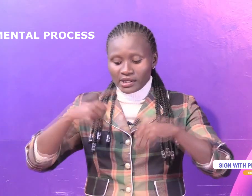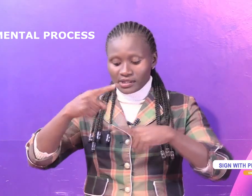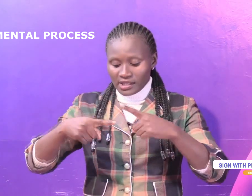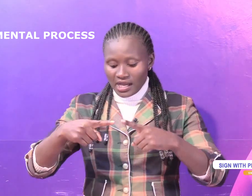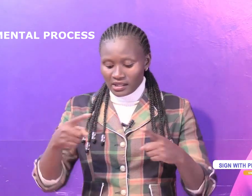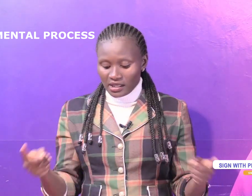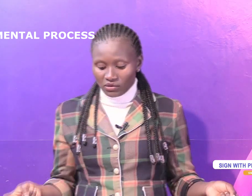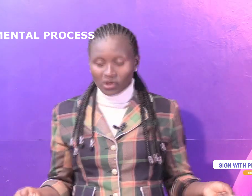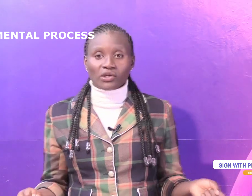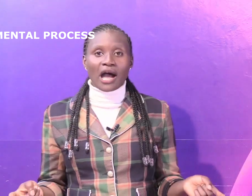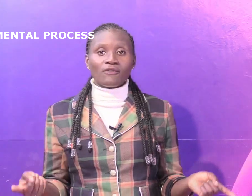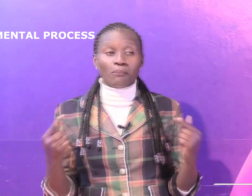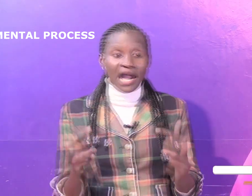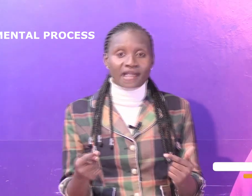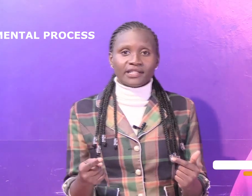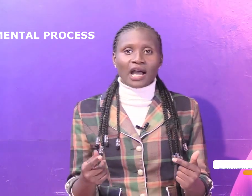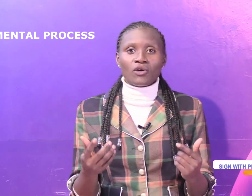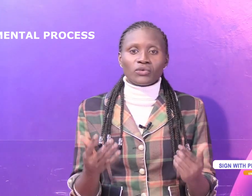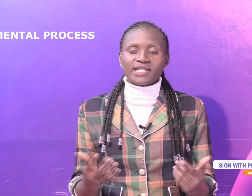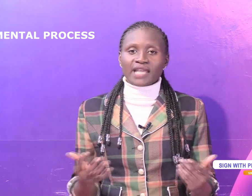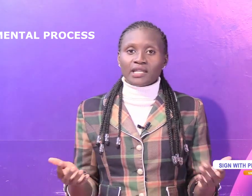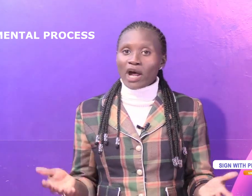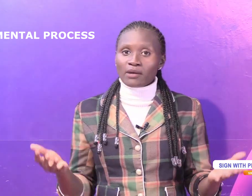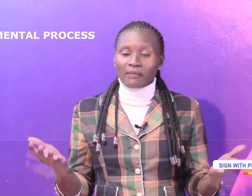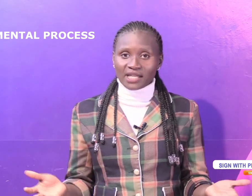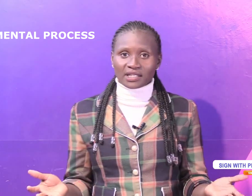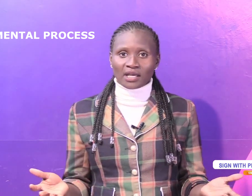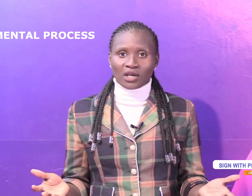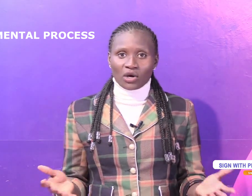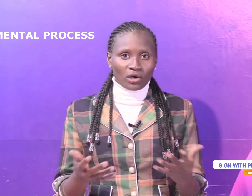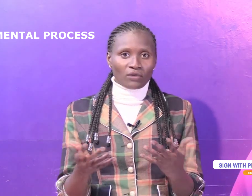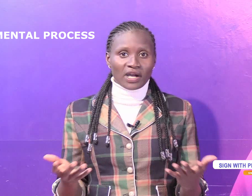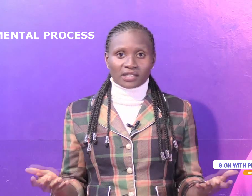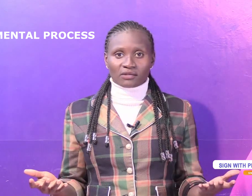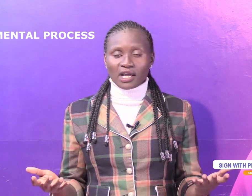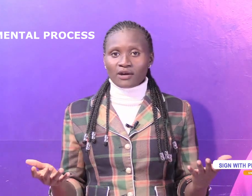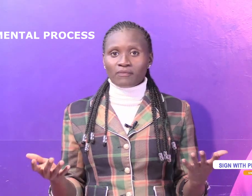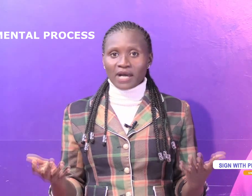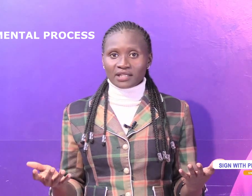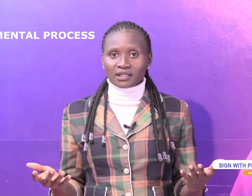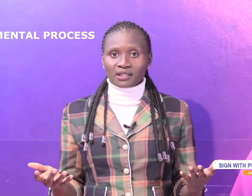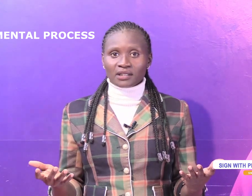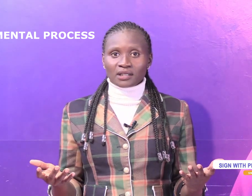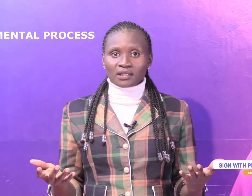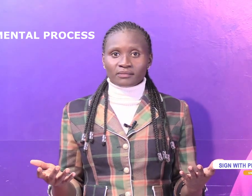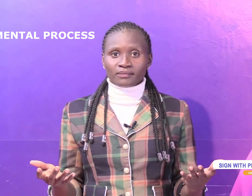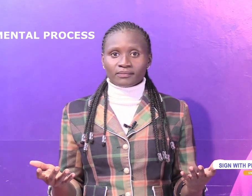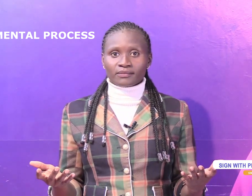And then also have mind. How do we sign the word mind? All of us, we have mind. And how